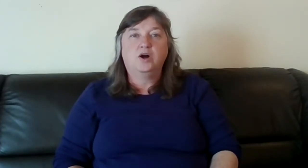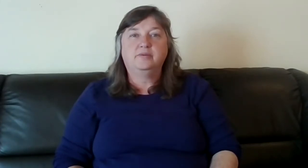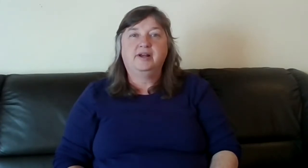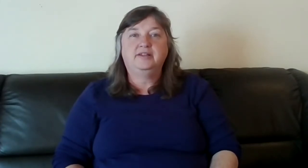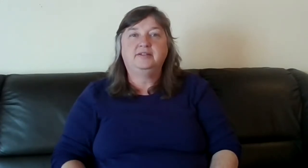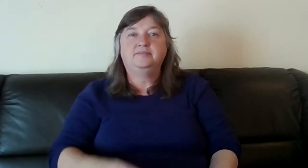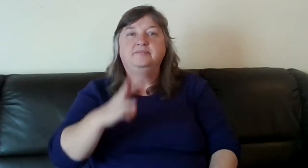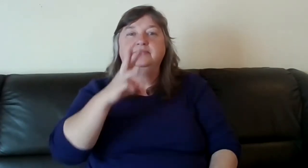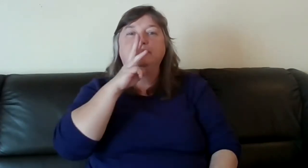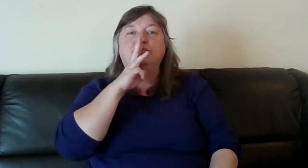Watermelon.